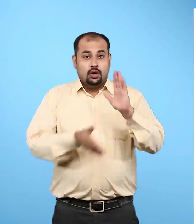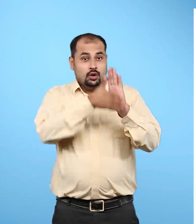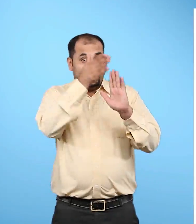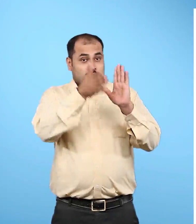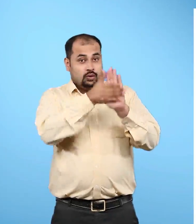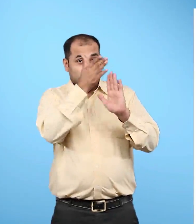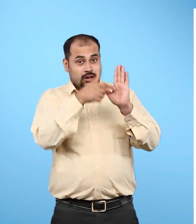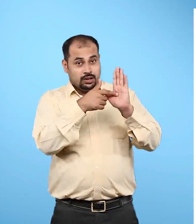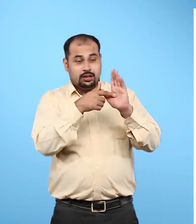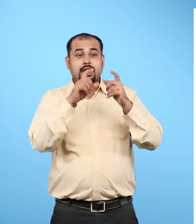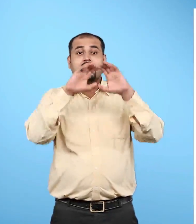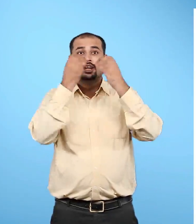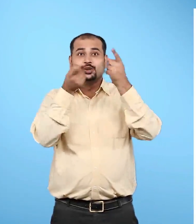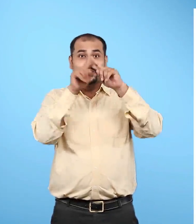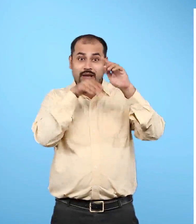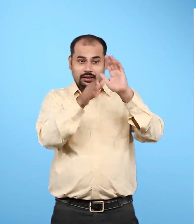walls of the classroom, etc.